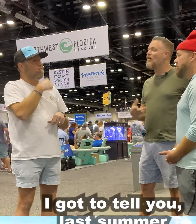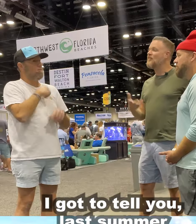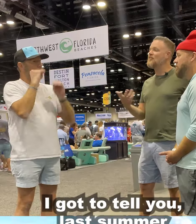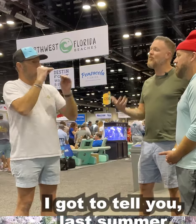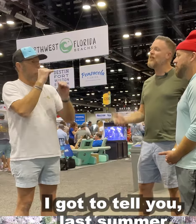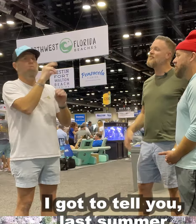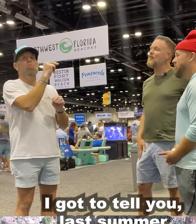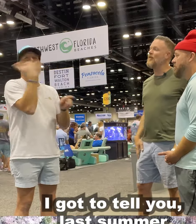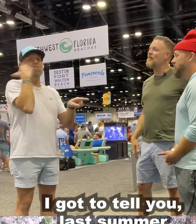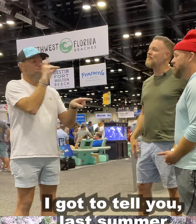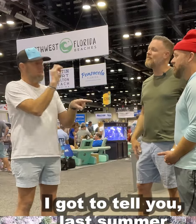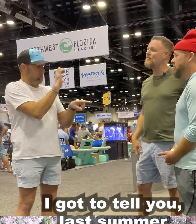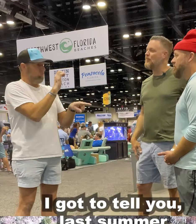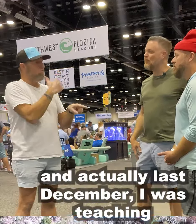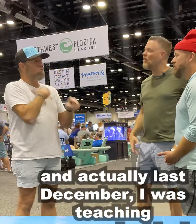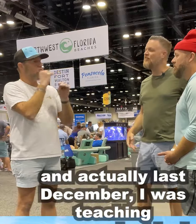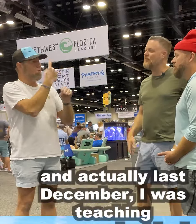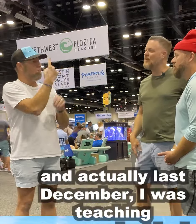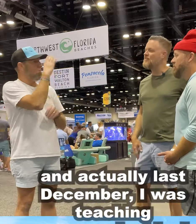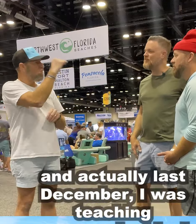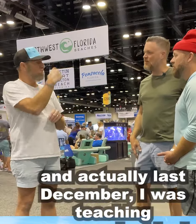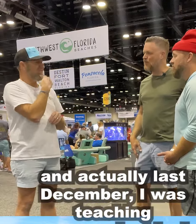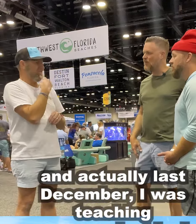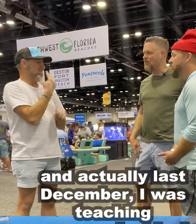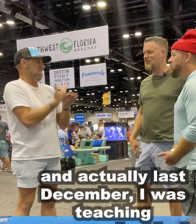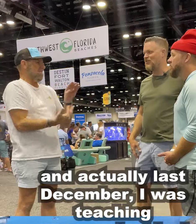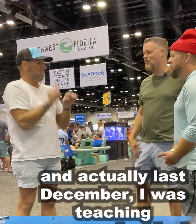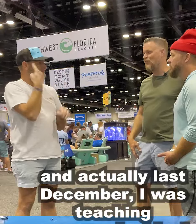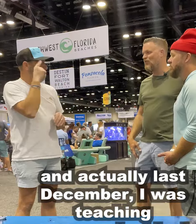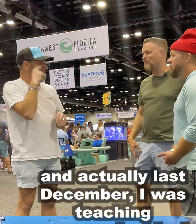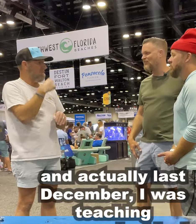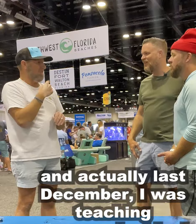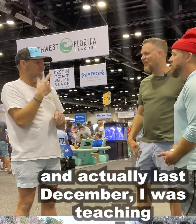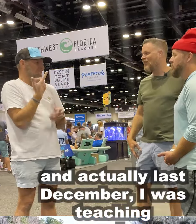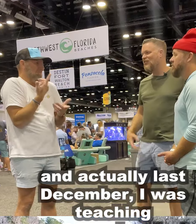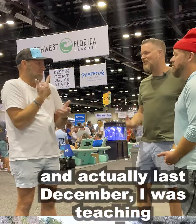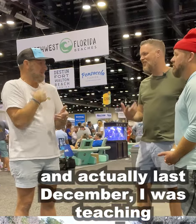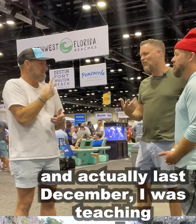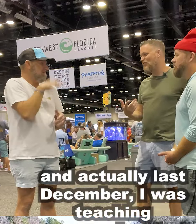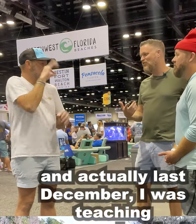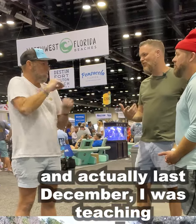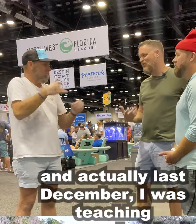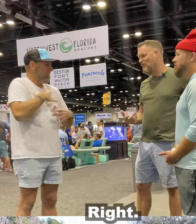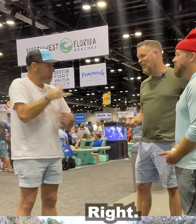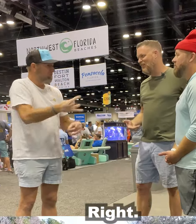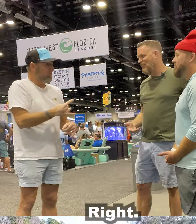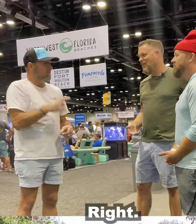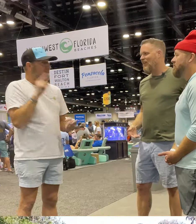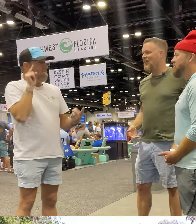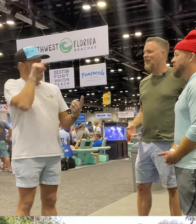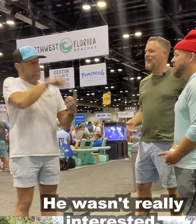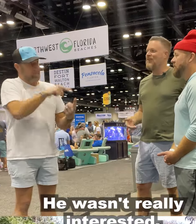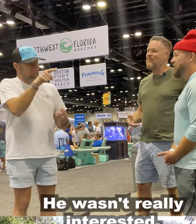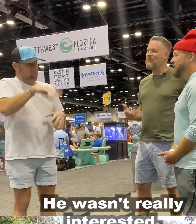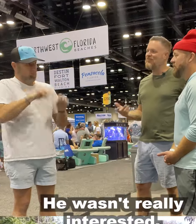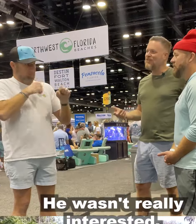I'll get to tell you, last time last summer, no, actually last December, I was teaching one, I just had one student, right? He wasn't really